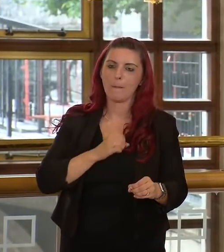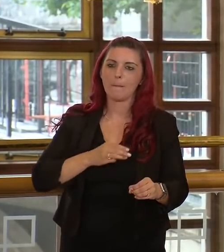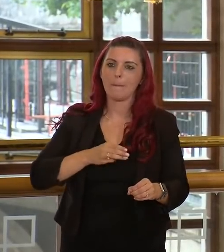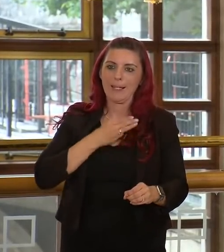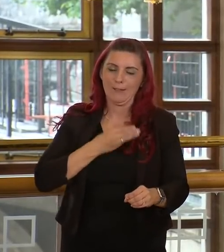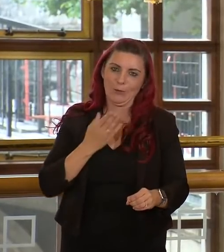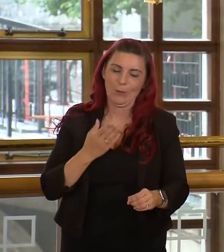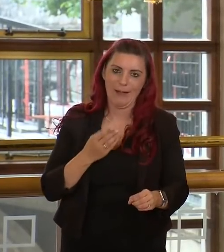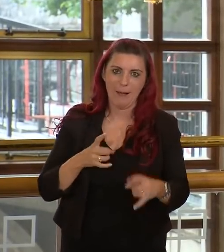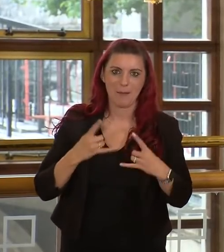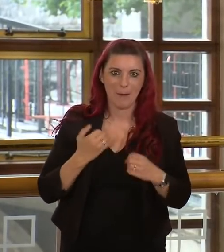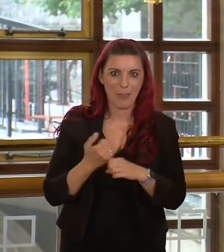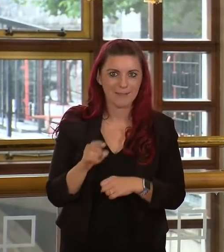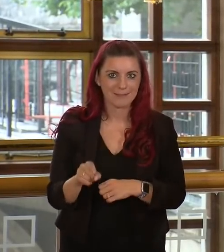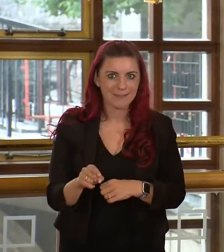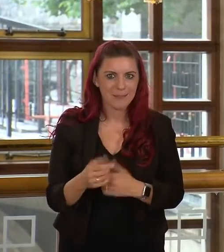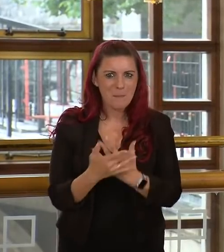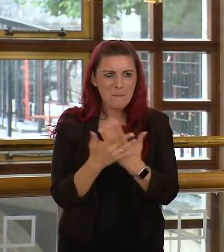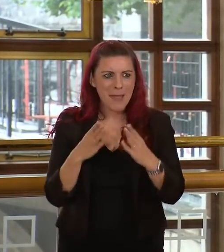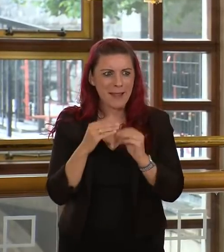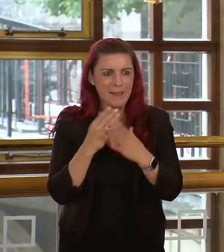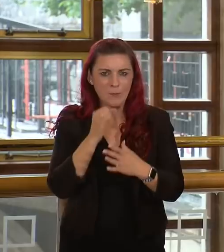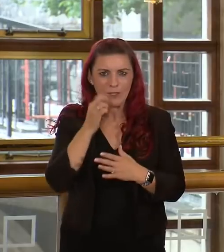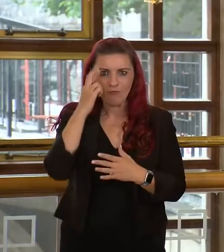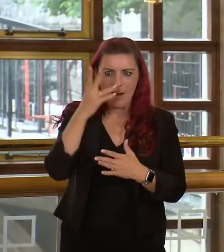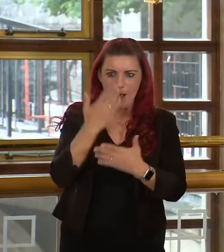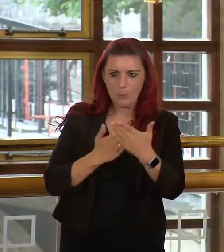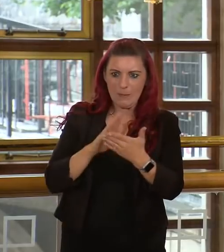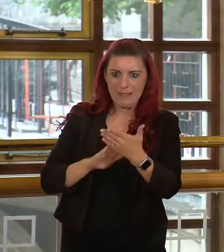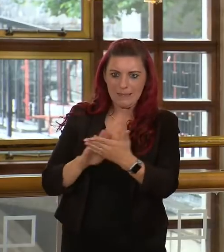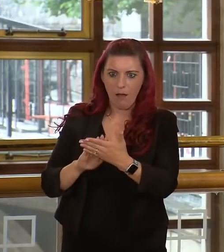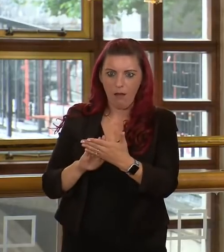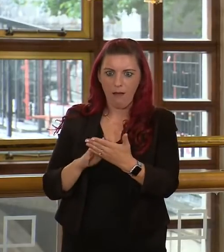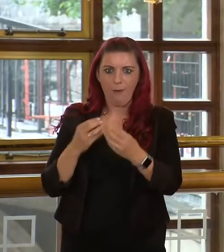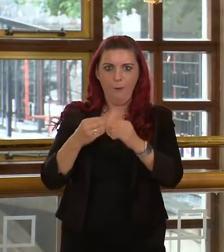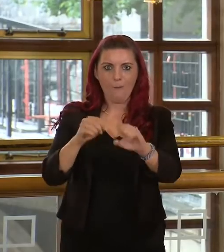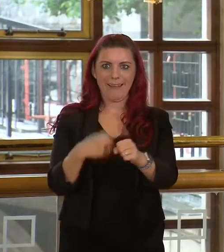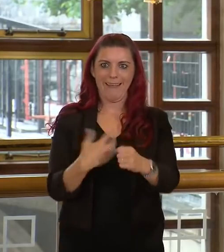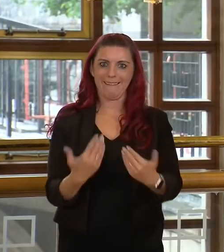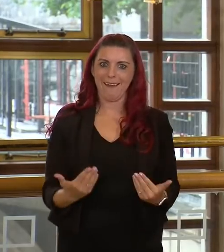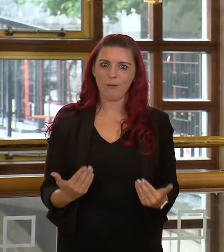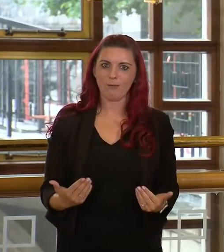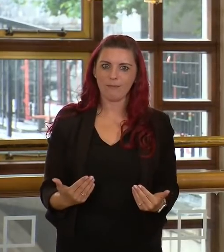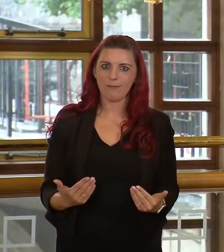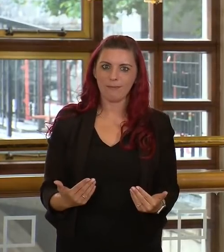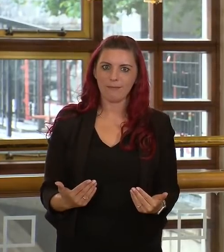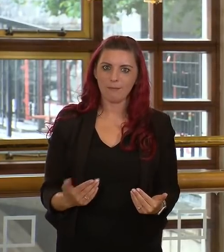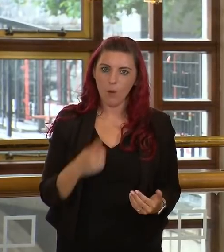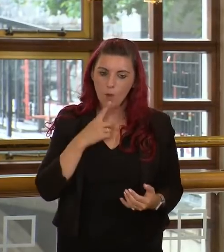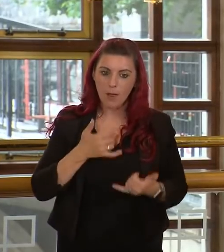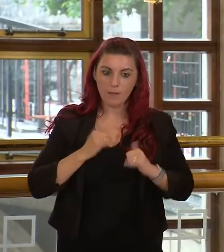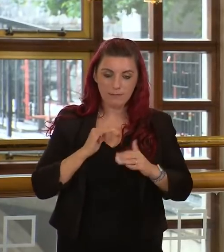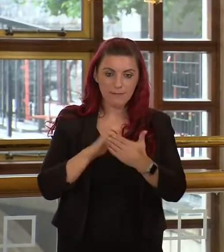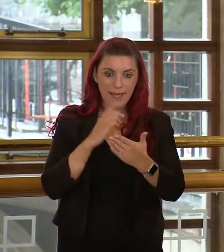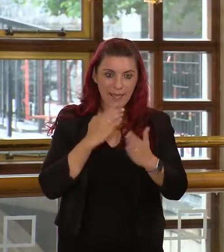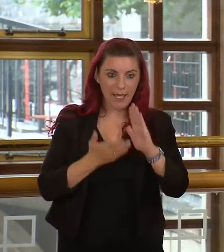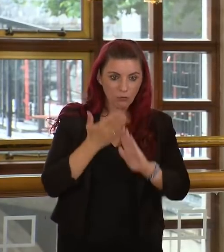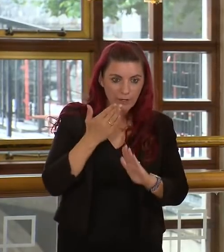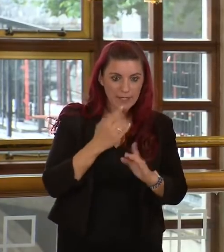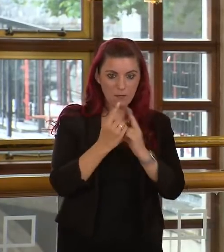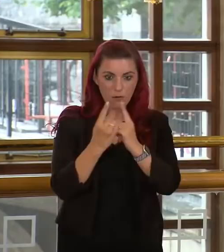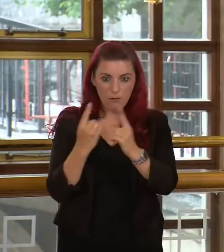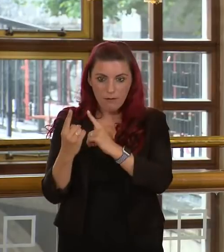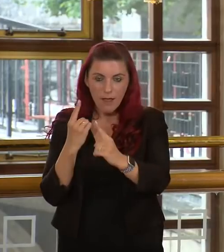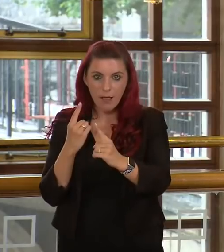taken for granted have become great gifts. And we know the risks, because increased movement, increased interaction, as our Chief